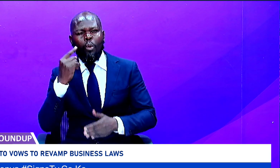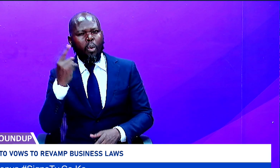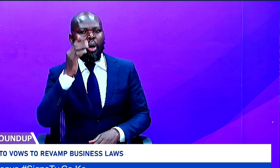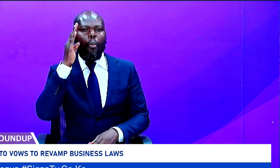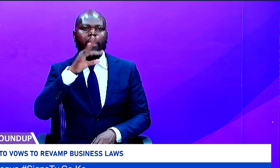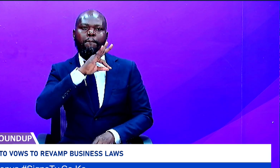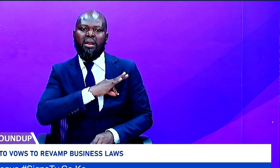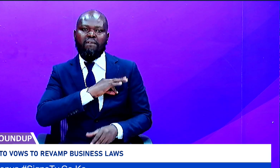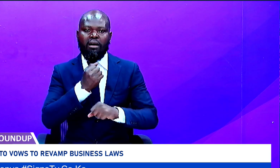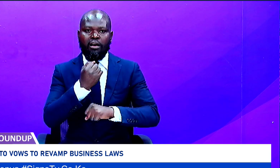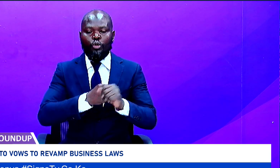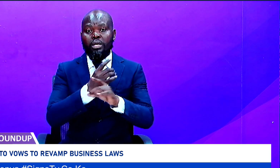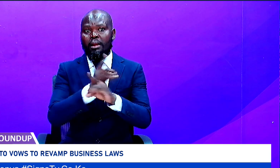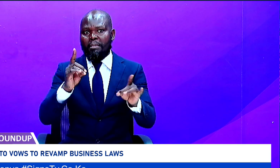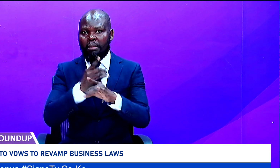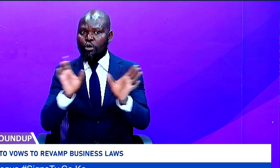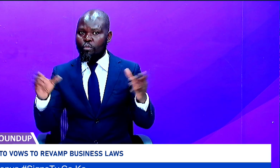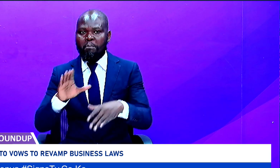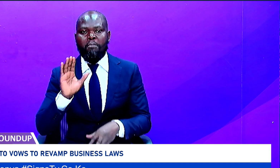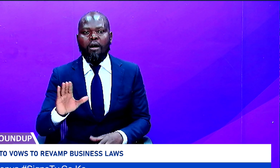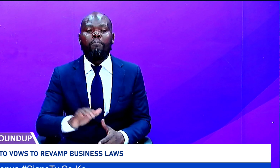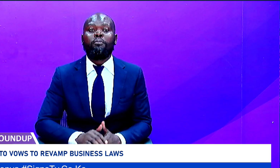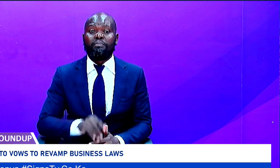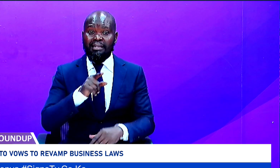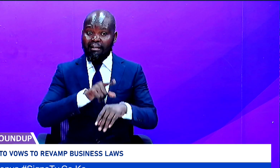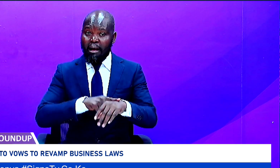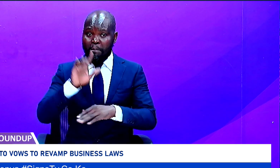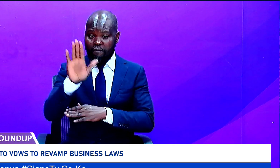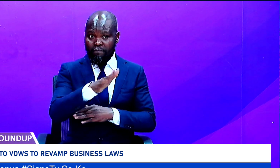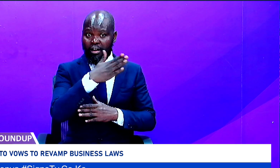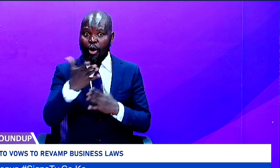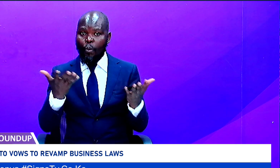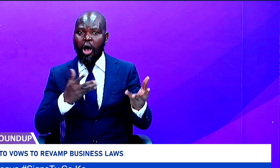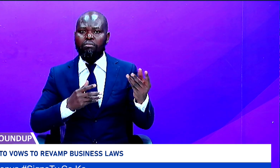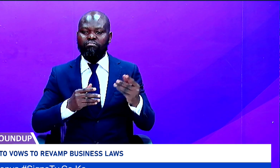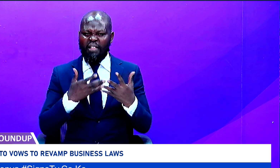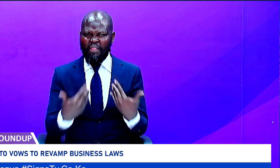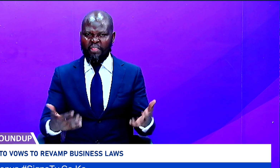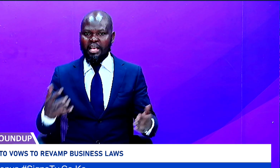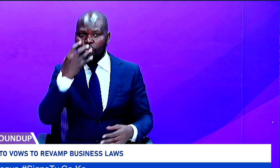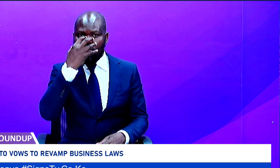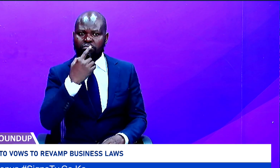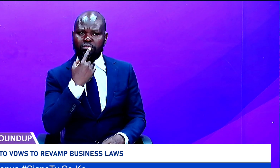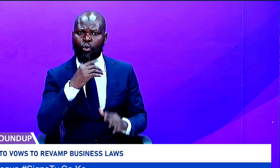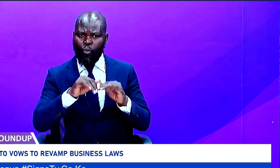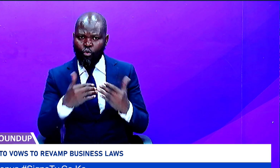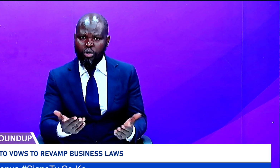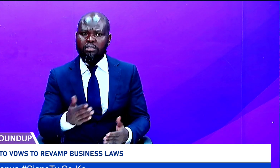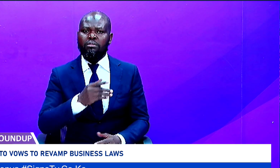only be made for services actually delivered. While flagging off the equipment, President William Ruto emphasized the